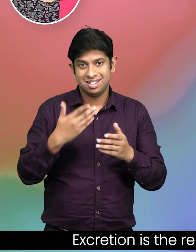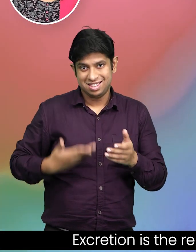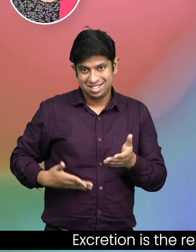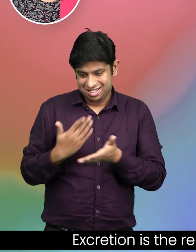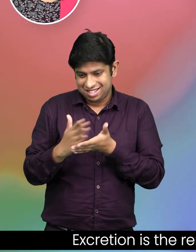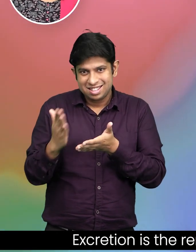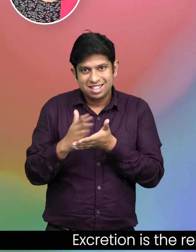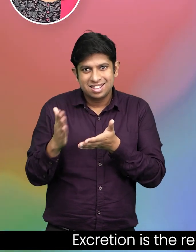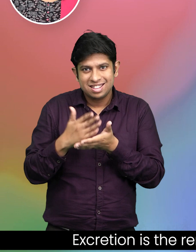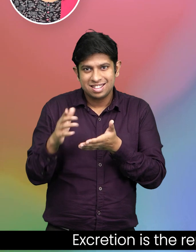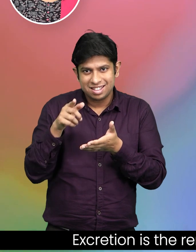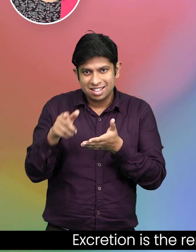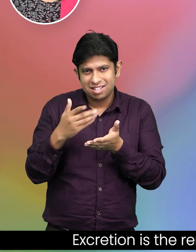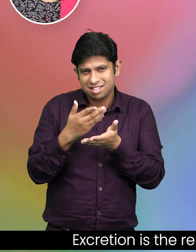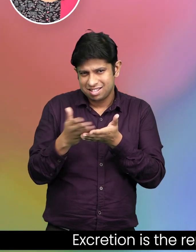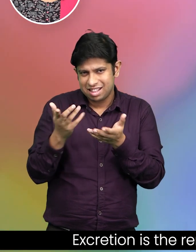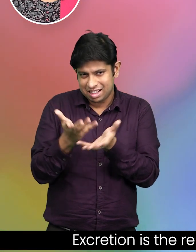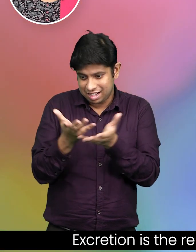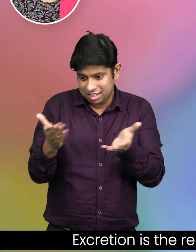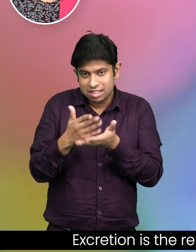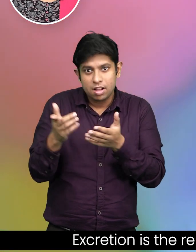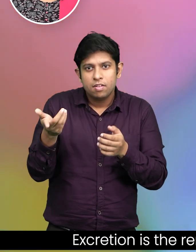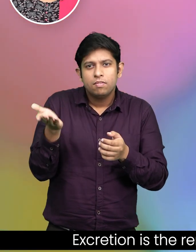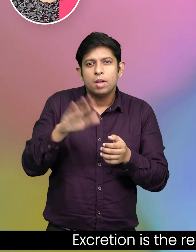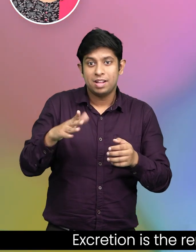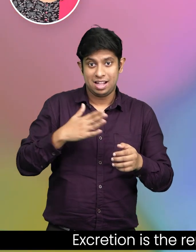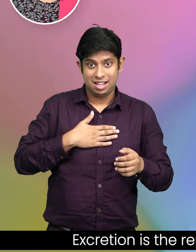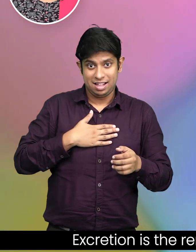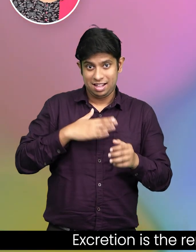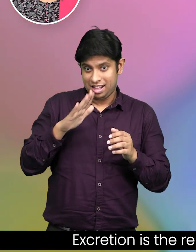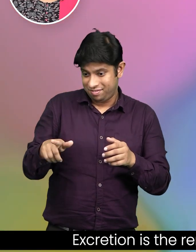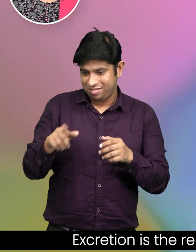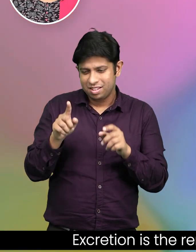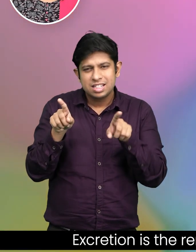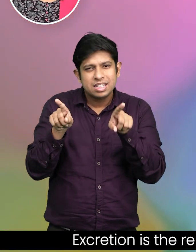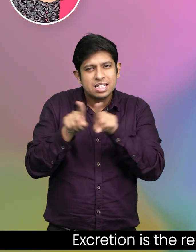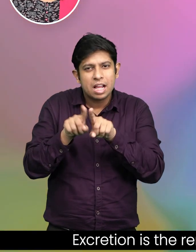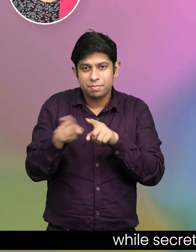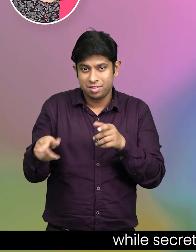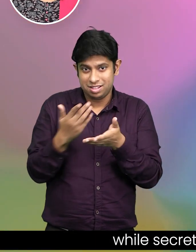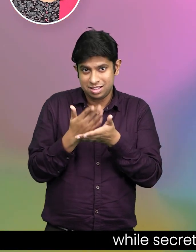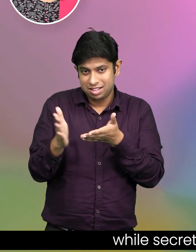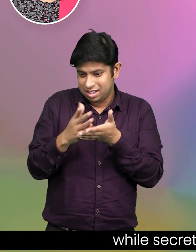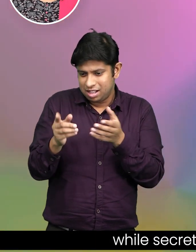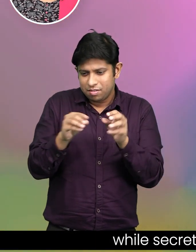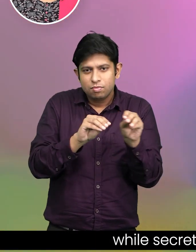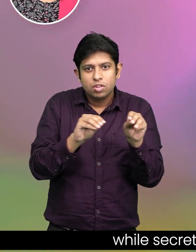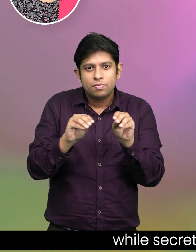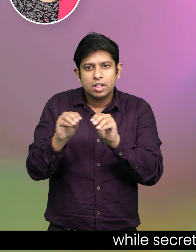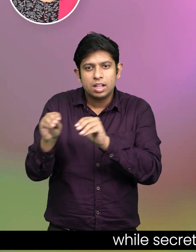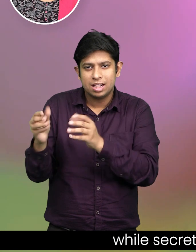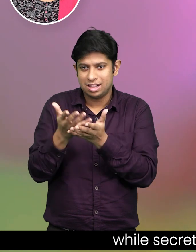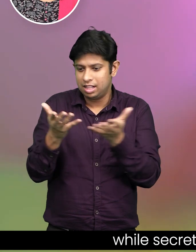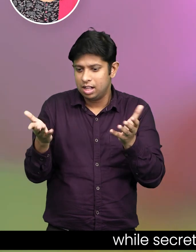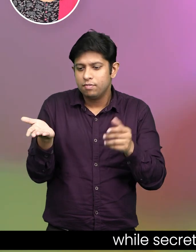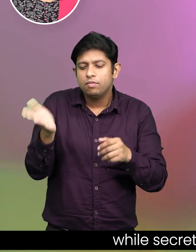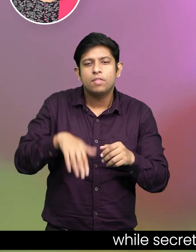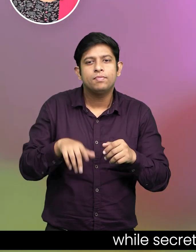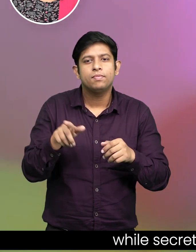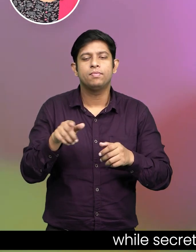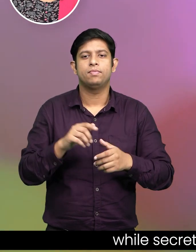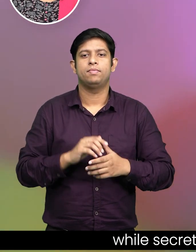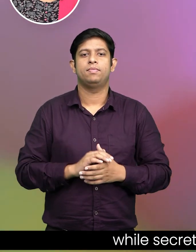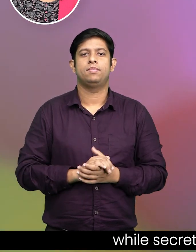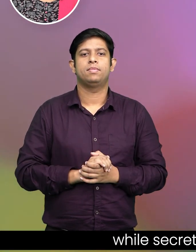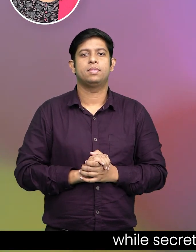Excretion is the removal of materials from a living being, while secretion is the movement